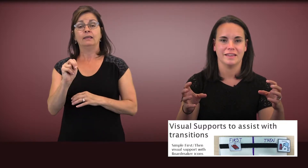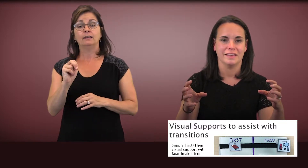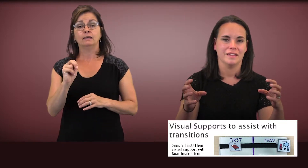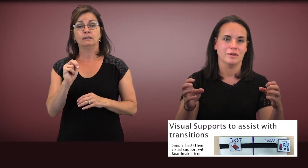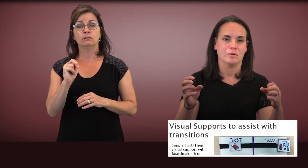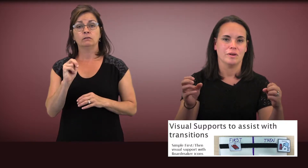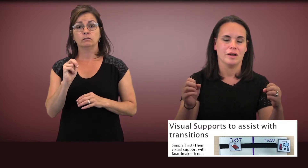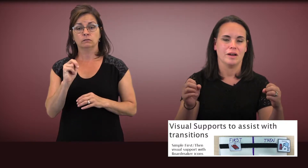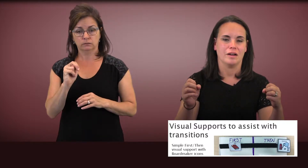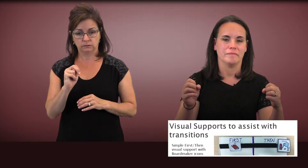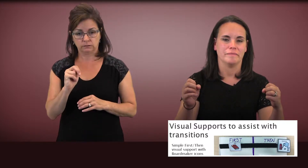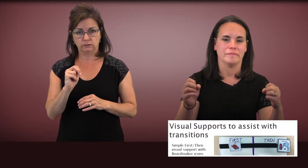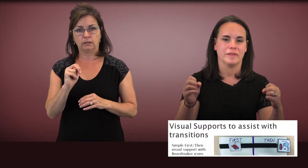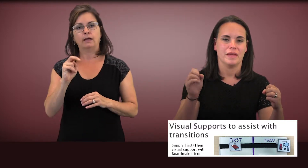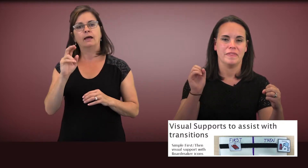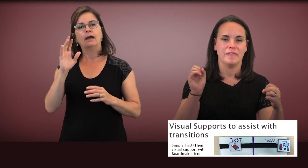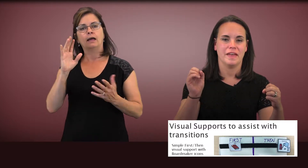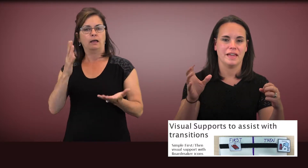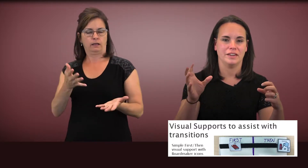then